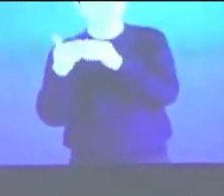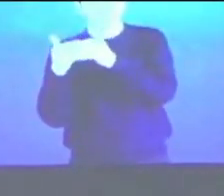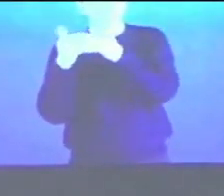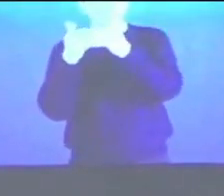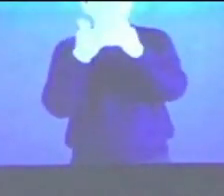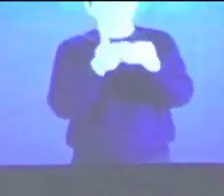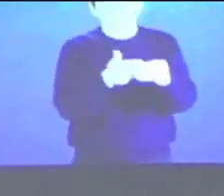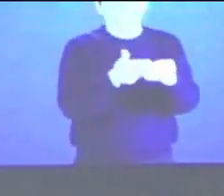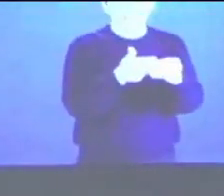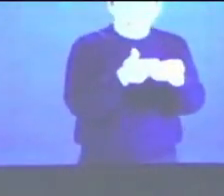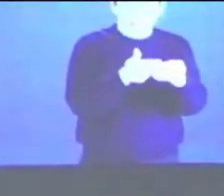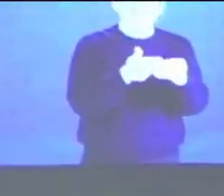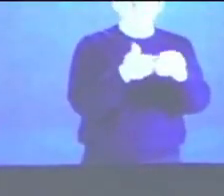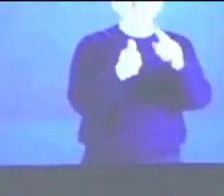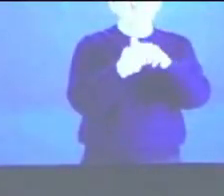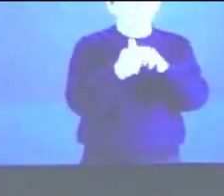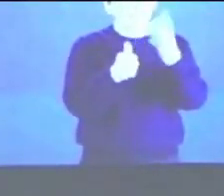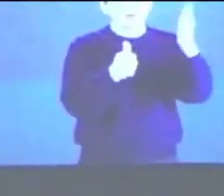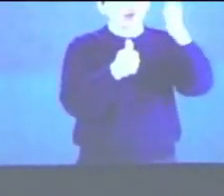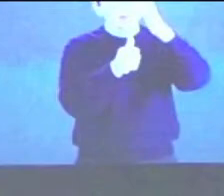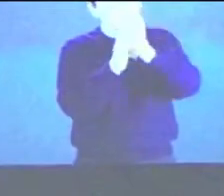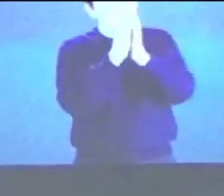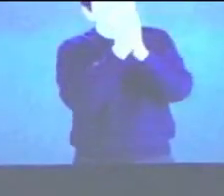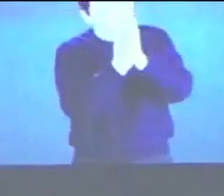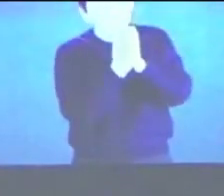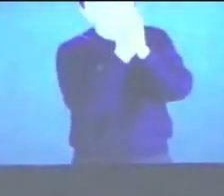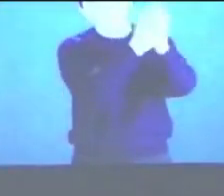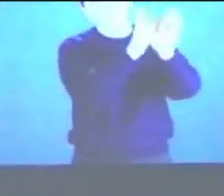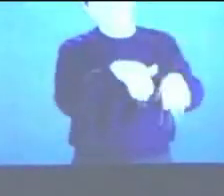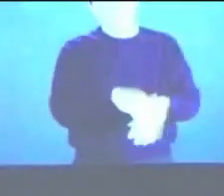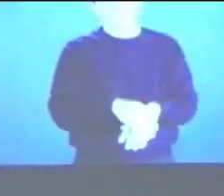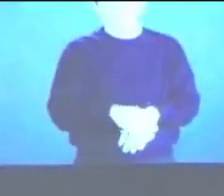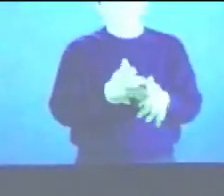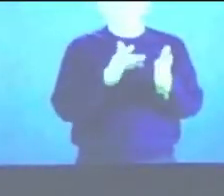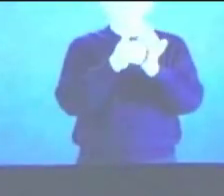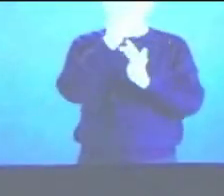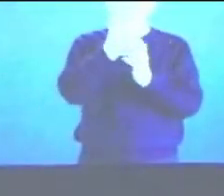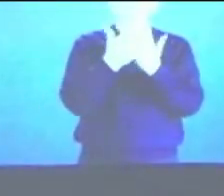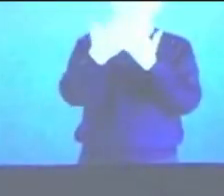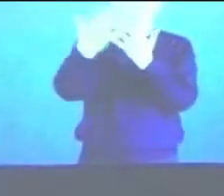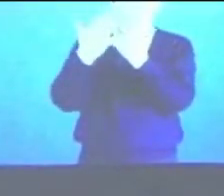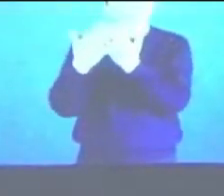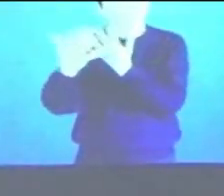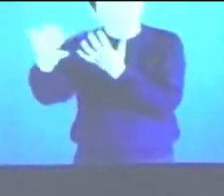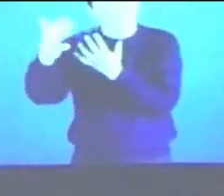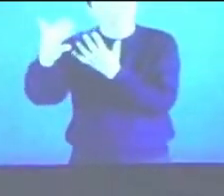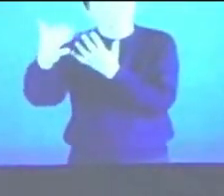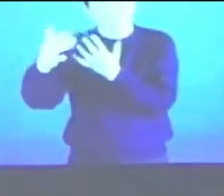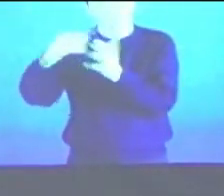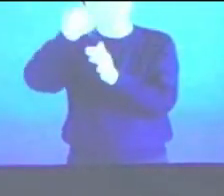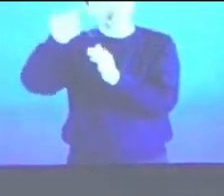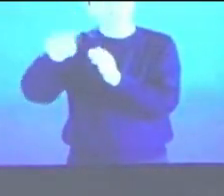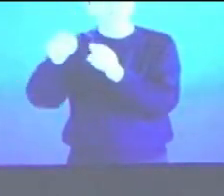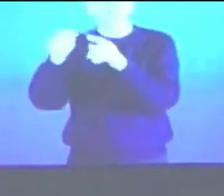He took the deaf person aside. They brought him a deaf person, asked him to lay his hands on them.